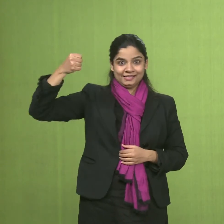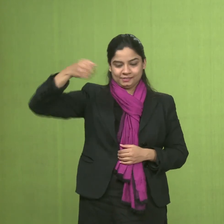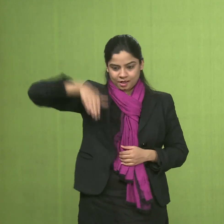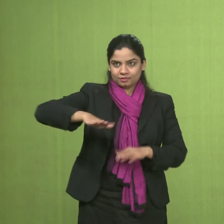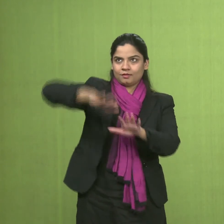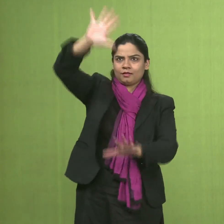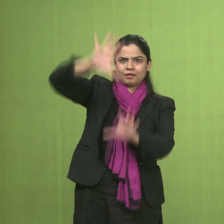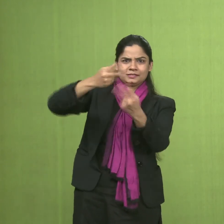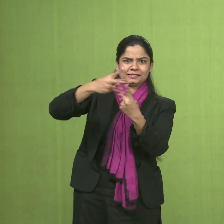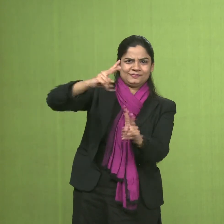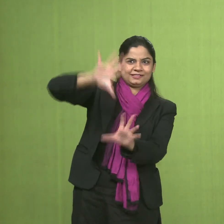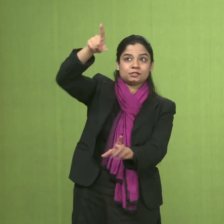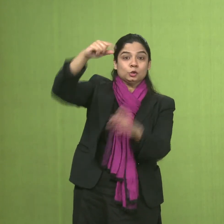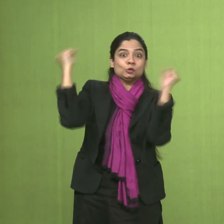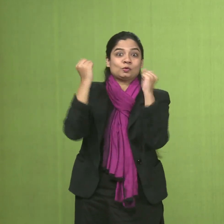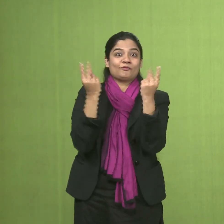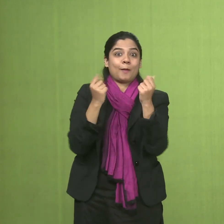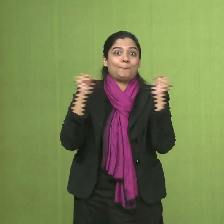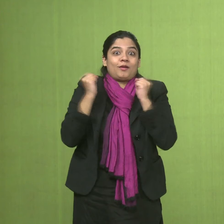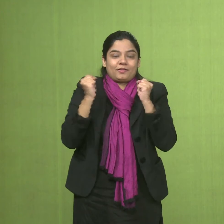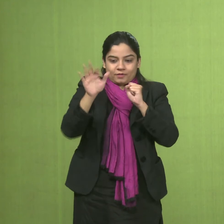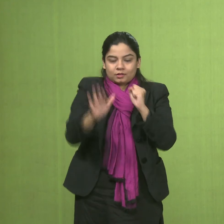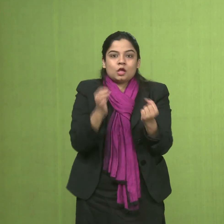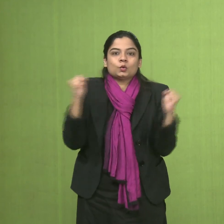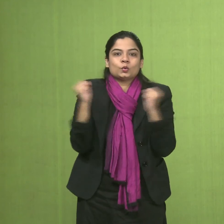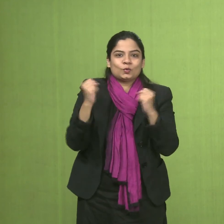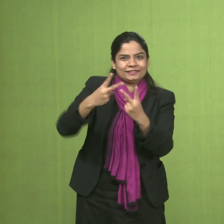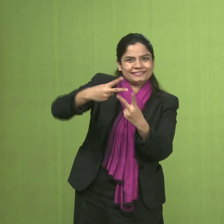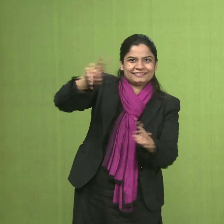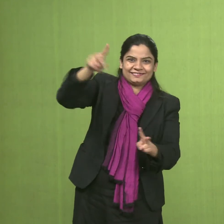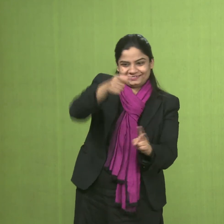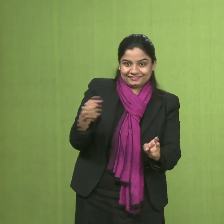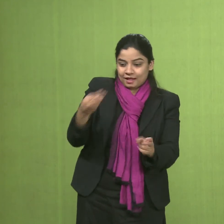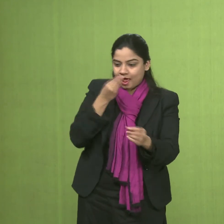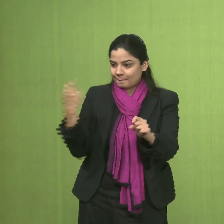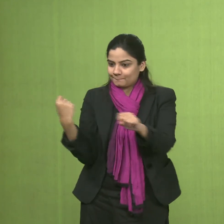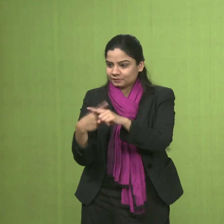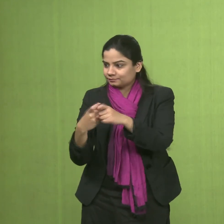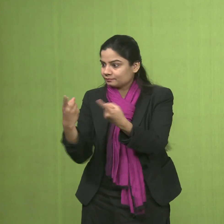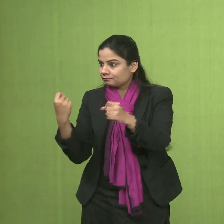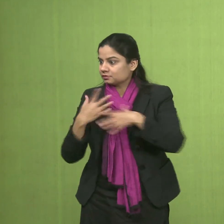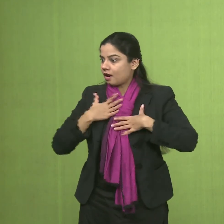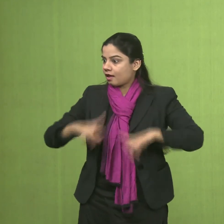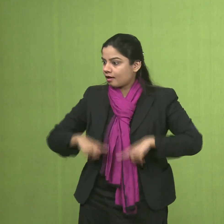And we all use frozen foods these days, right, which is kept in the freezer.